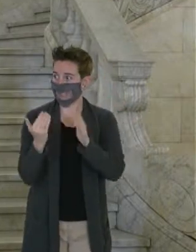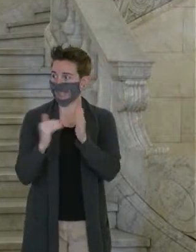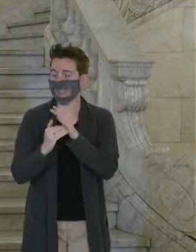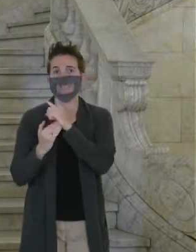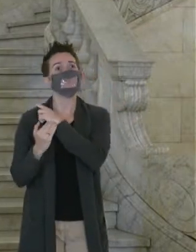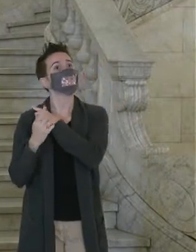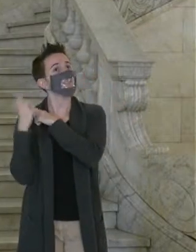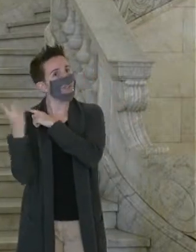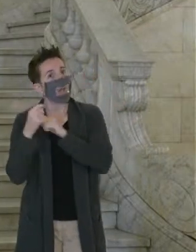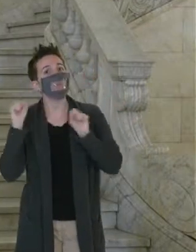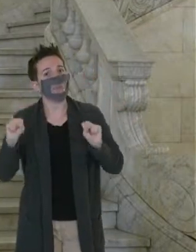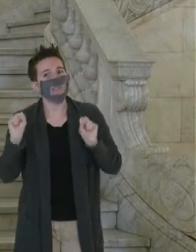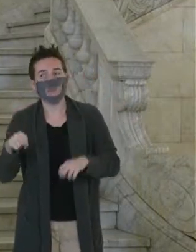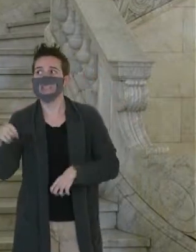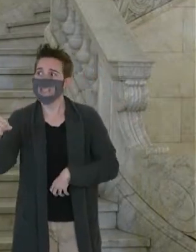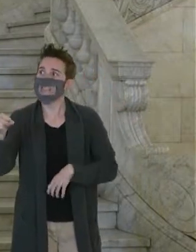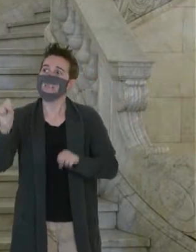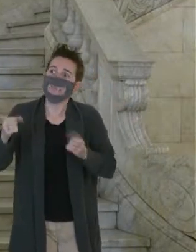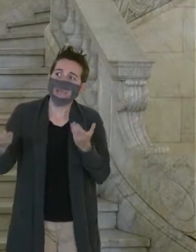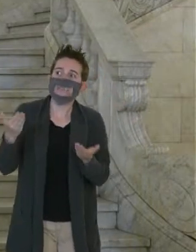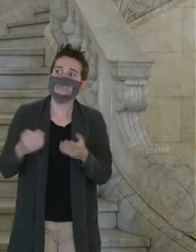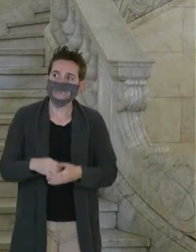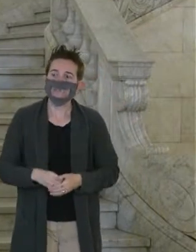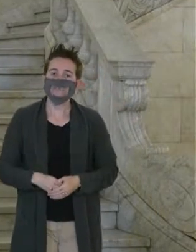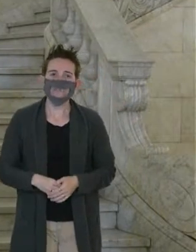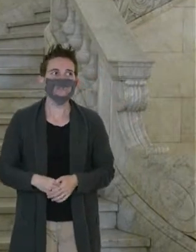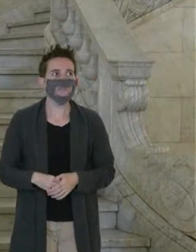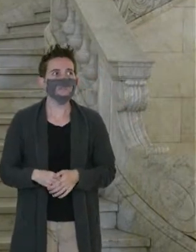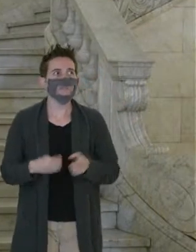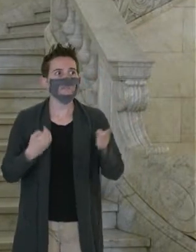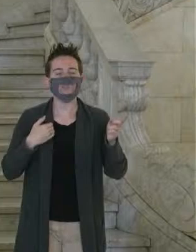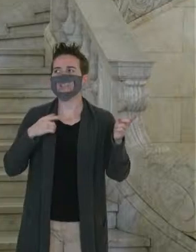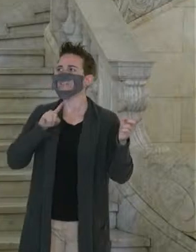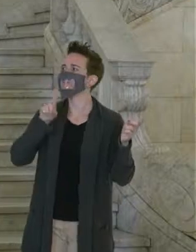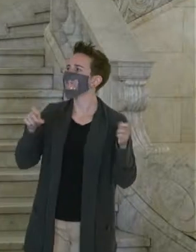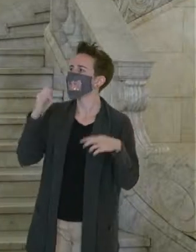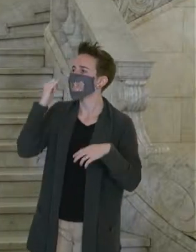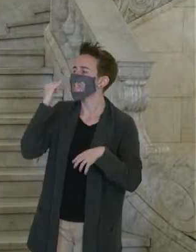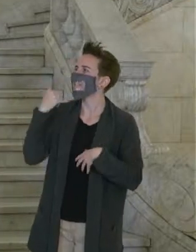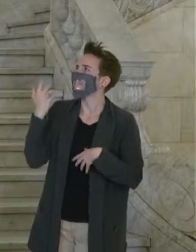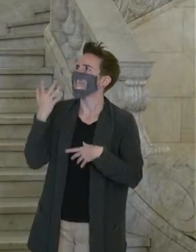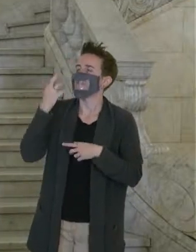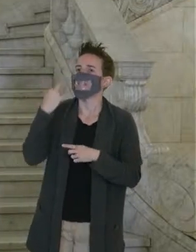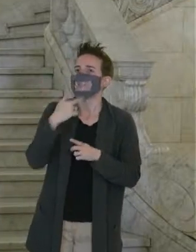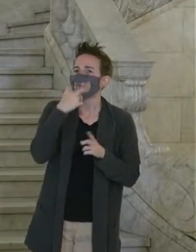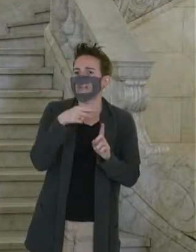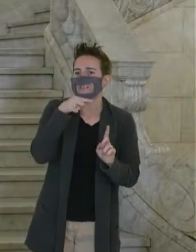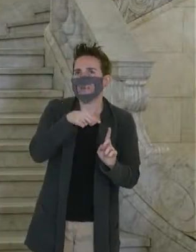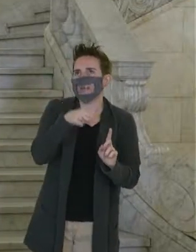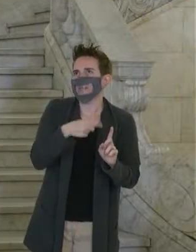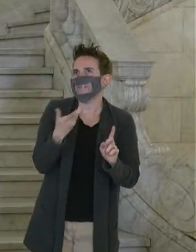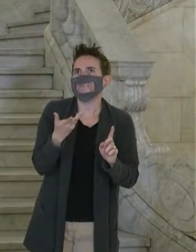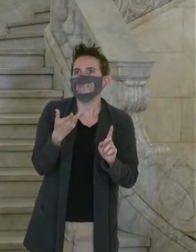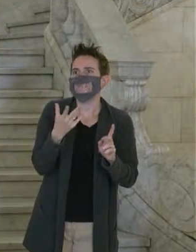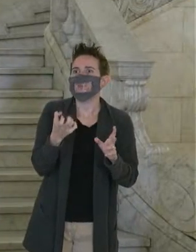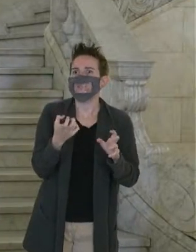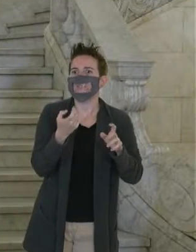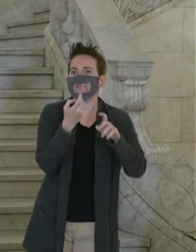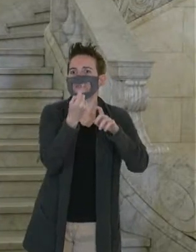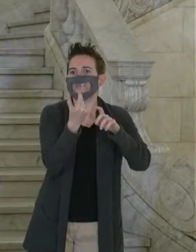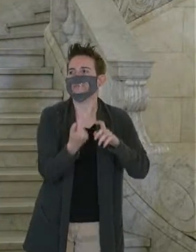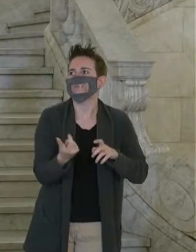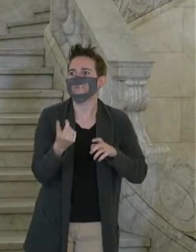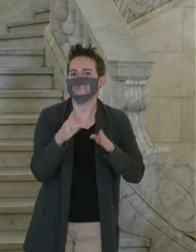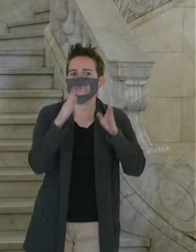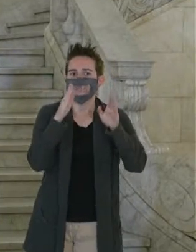That's always a possibility, yes. If there's a situation where a restaurant wanted to remove someone who